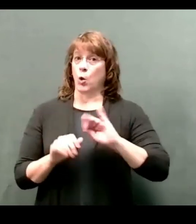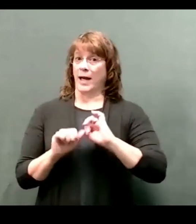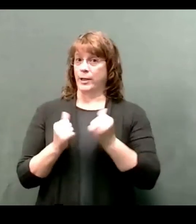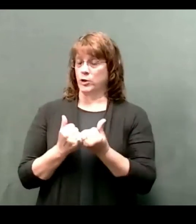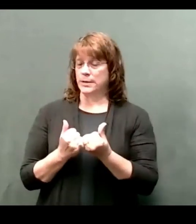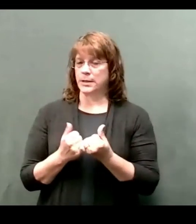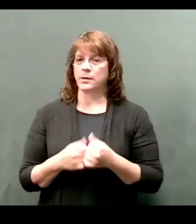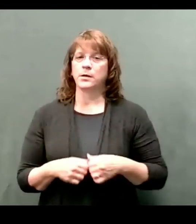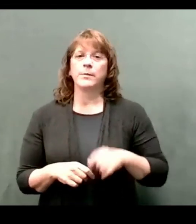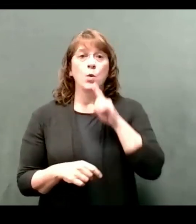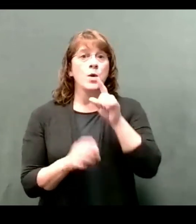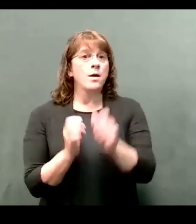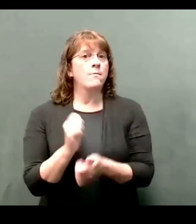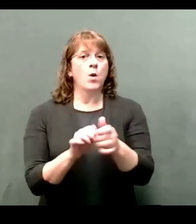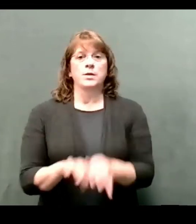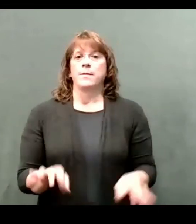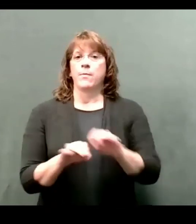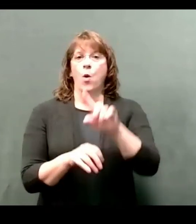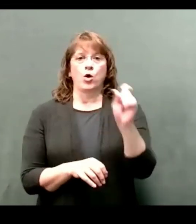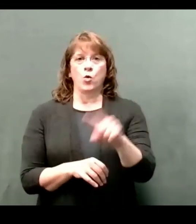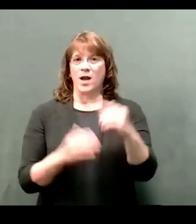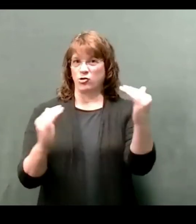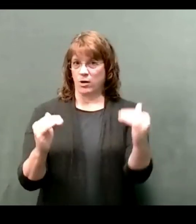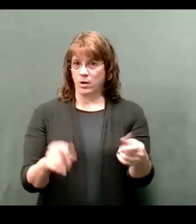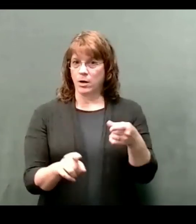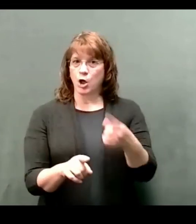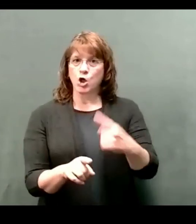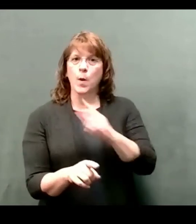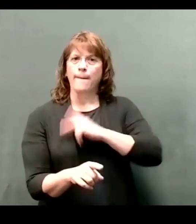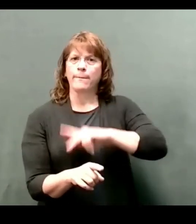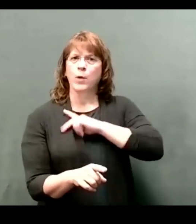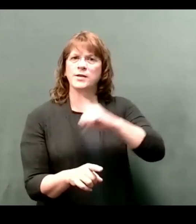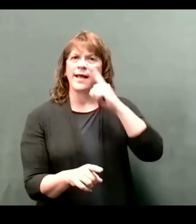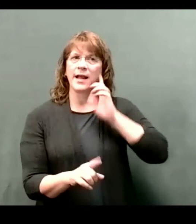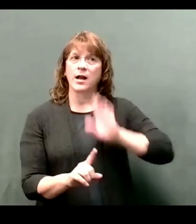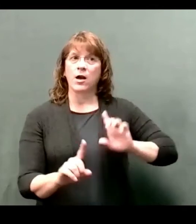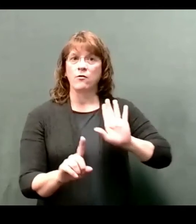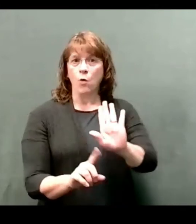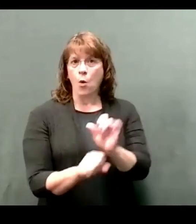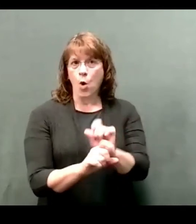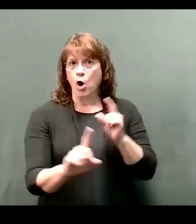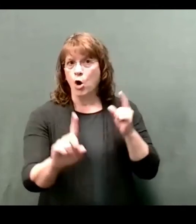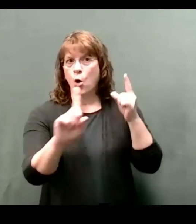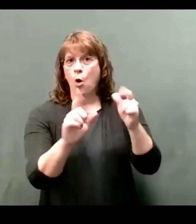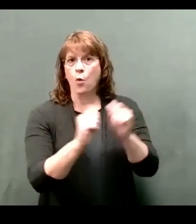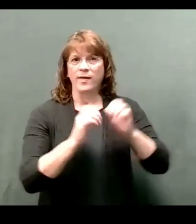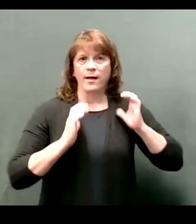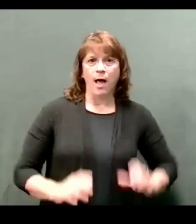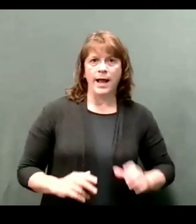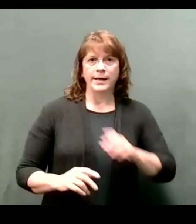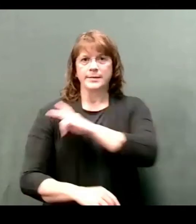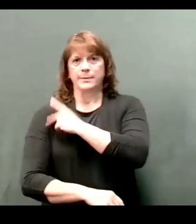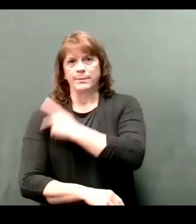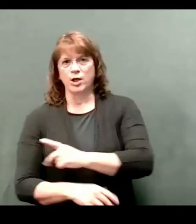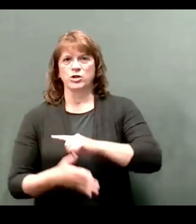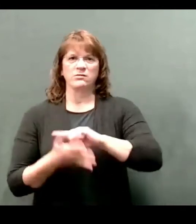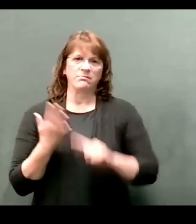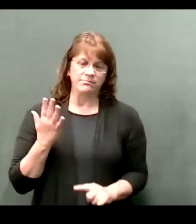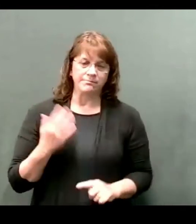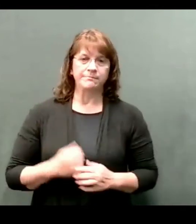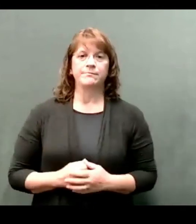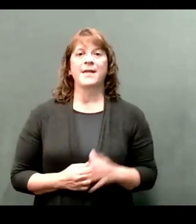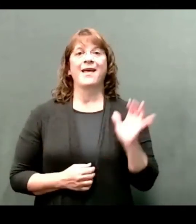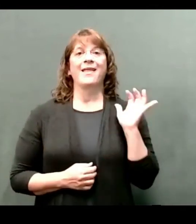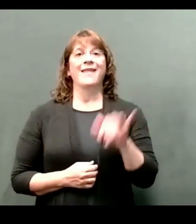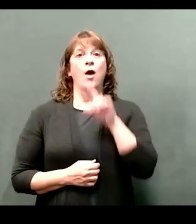agency? But really the most important question here is, what do you personally think of as a goal of your work with your clients, patients, etc.?